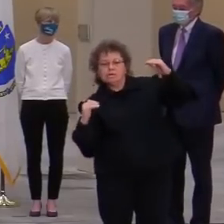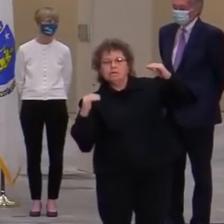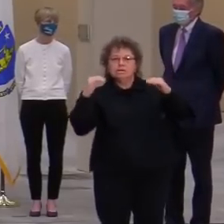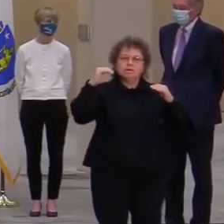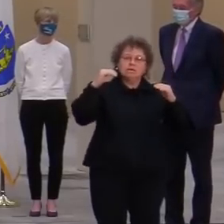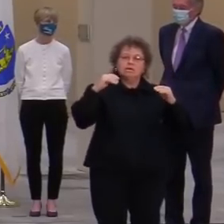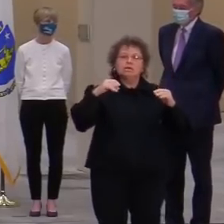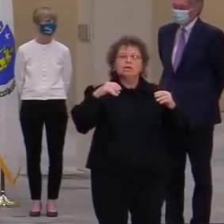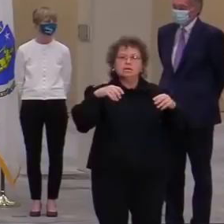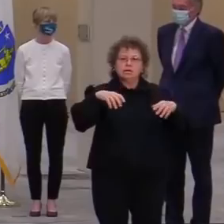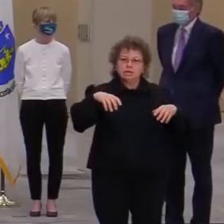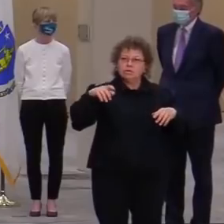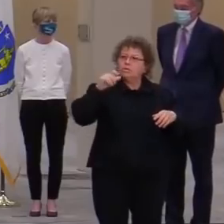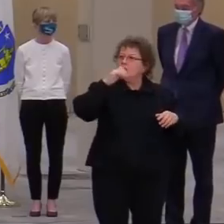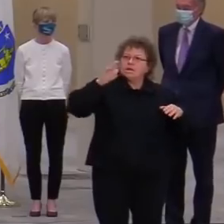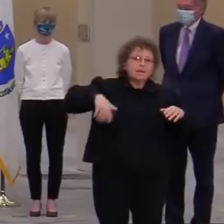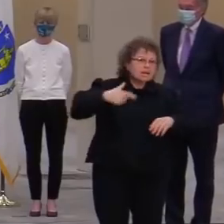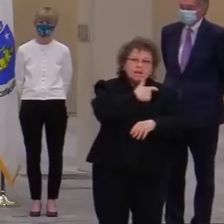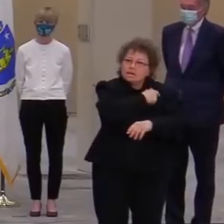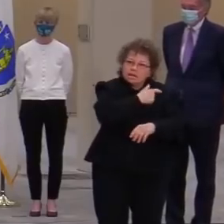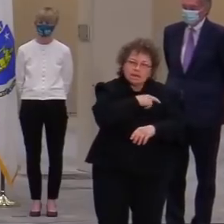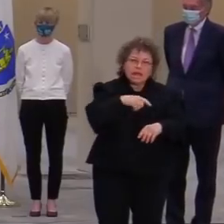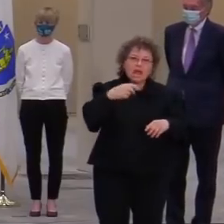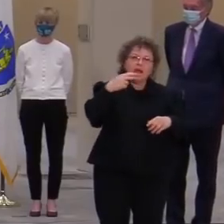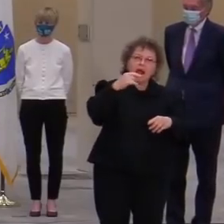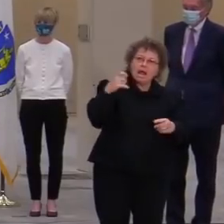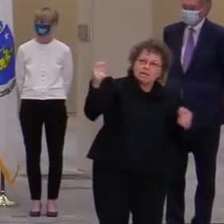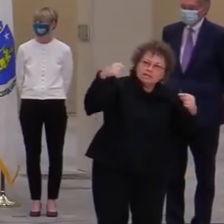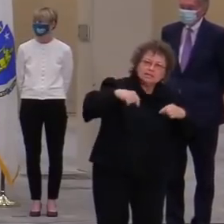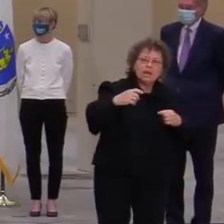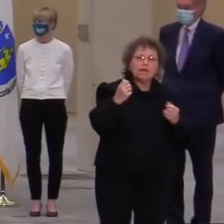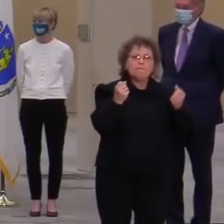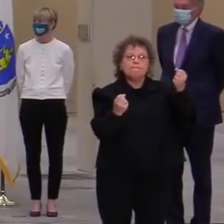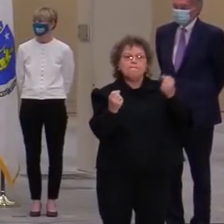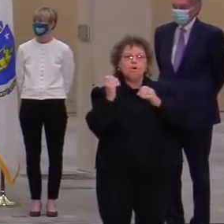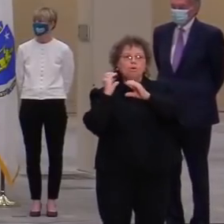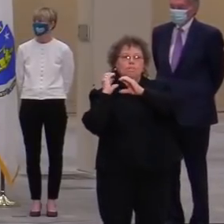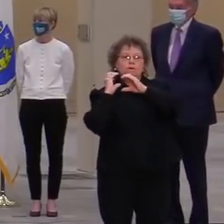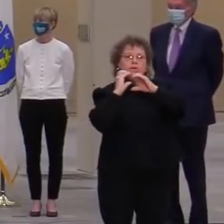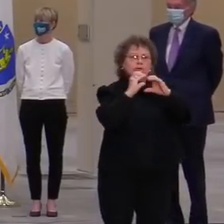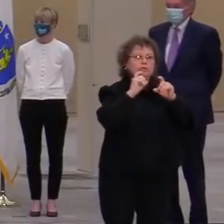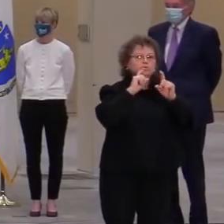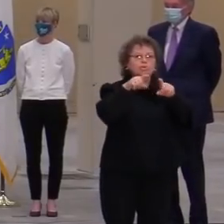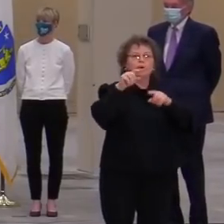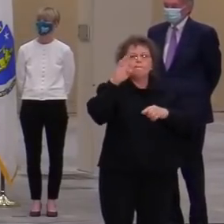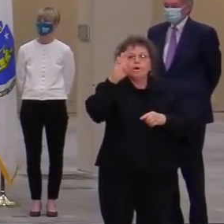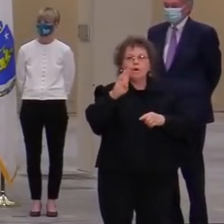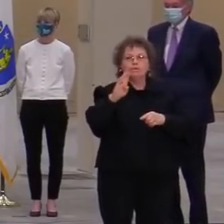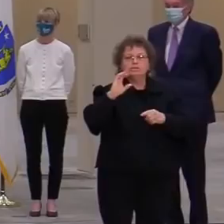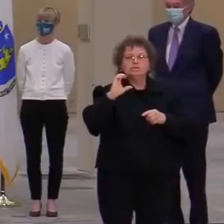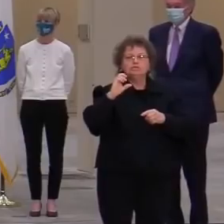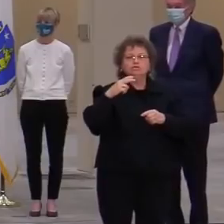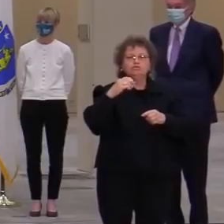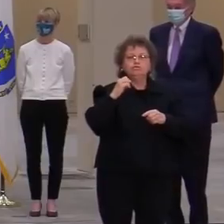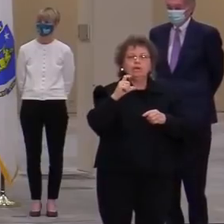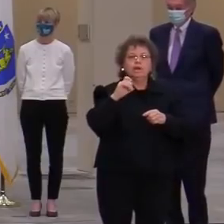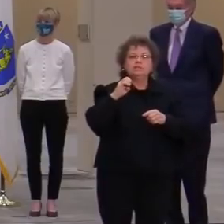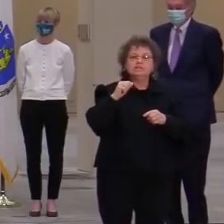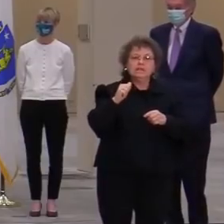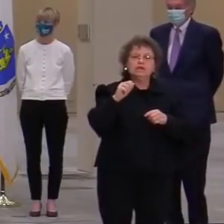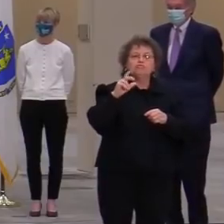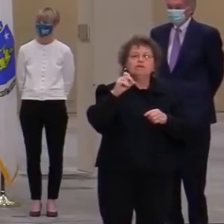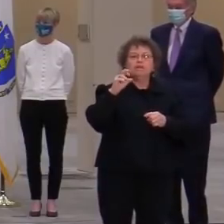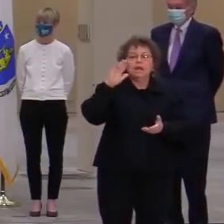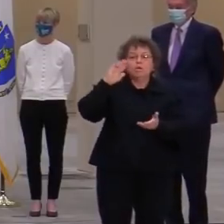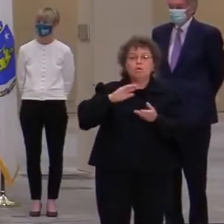at the Heinz Convention Center, as well as the outreach and mobile units in Boston, Chelsea, and Revere, is going to do exactly that.